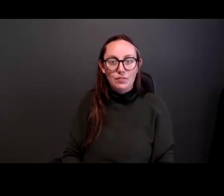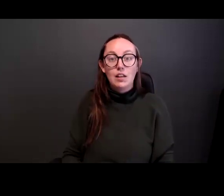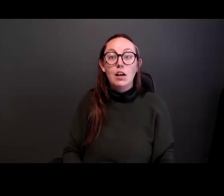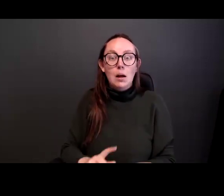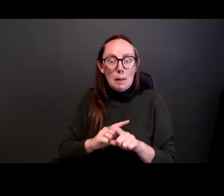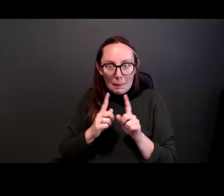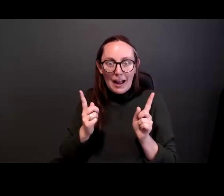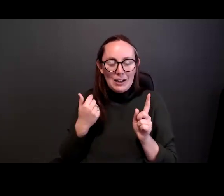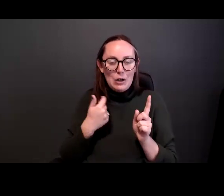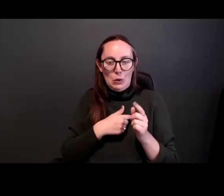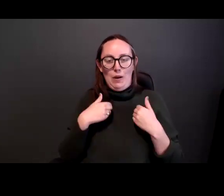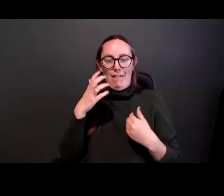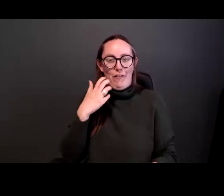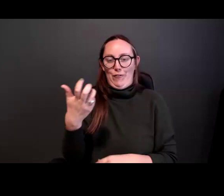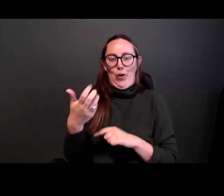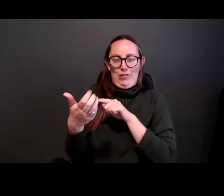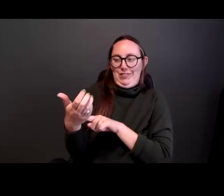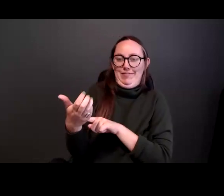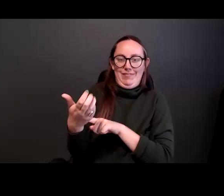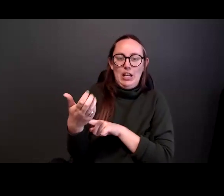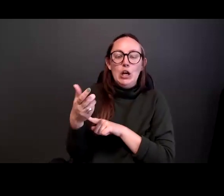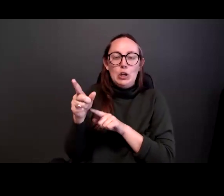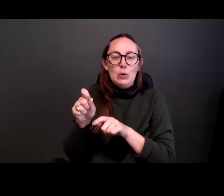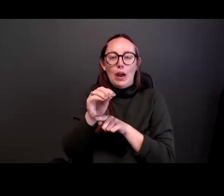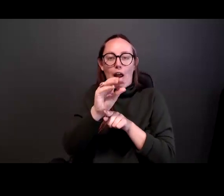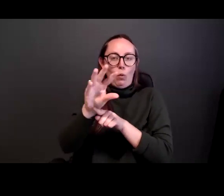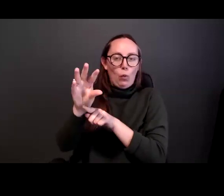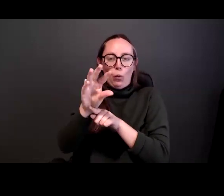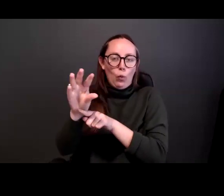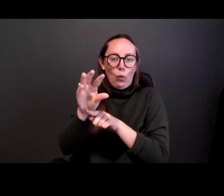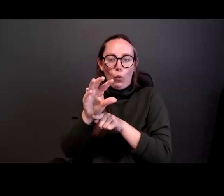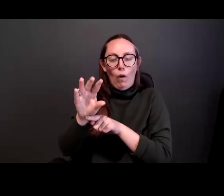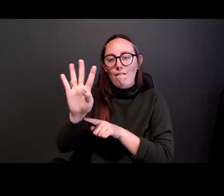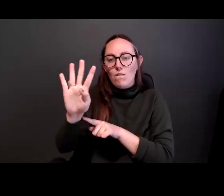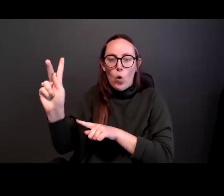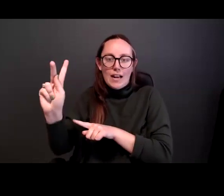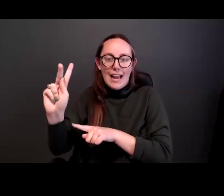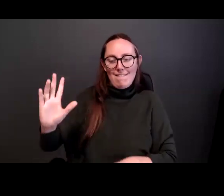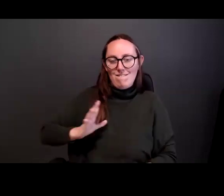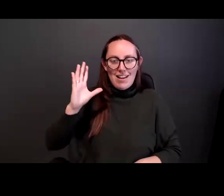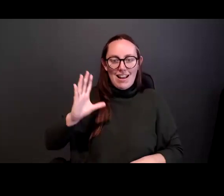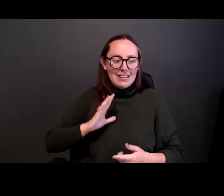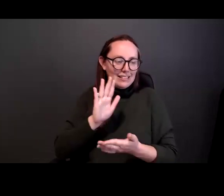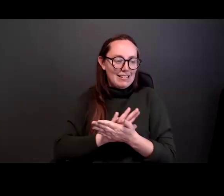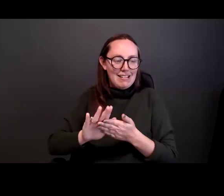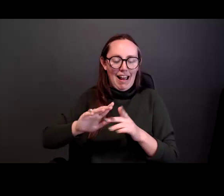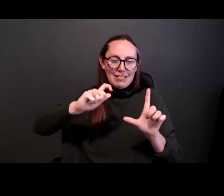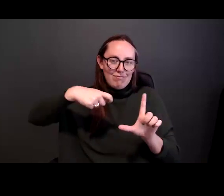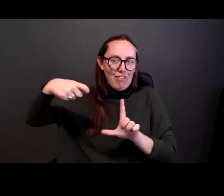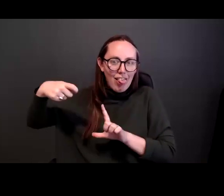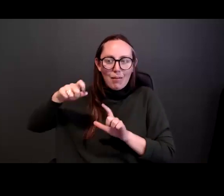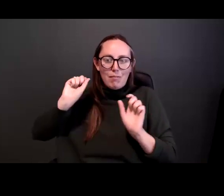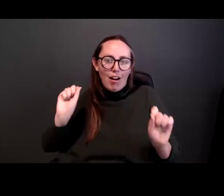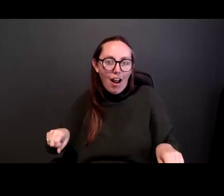in 4K, and you can shoot a decent film on your iPhone, right? But you also would have to do a lot